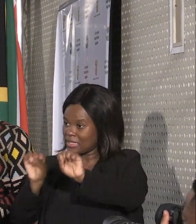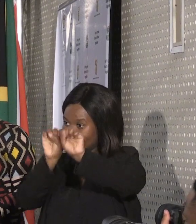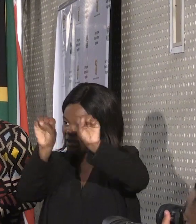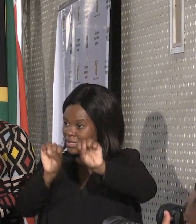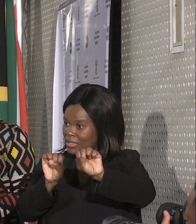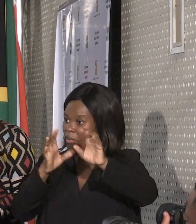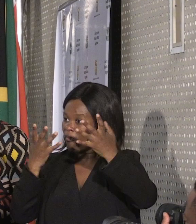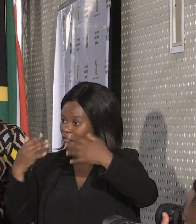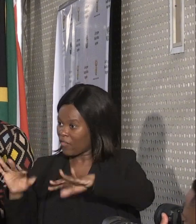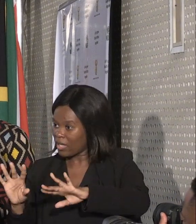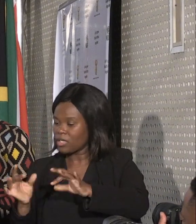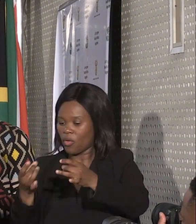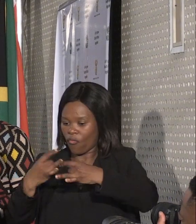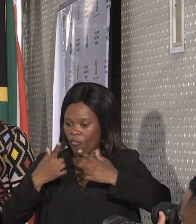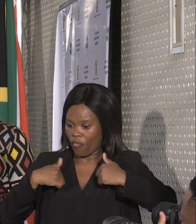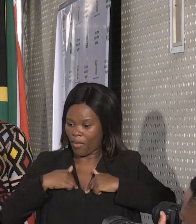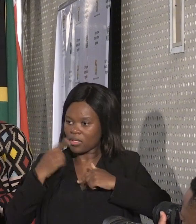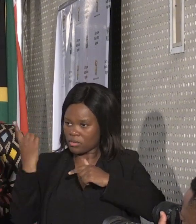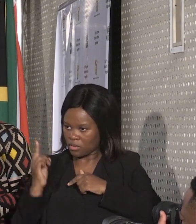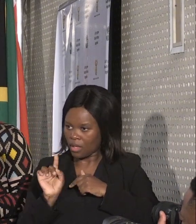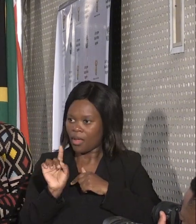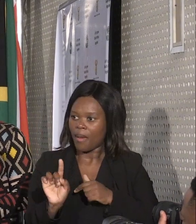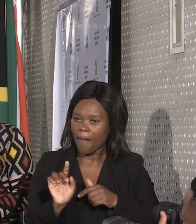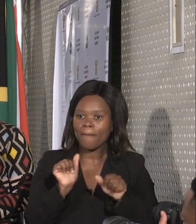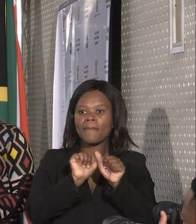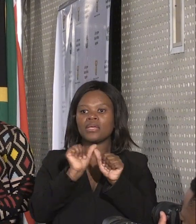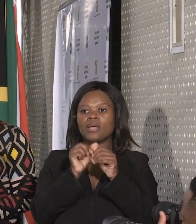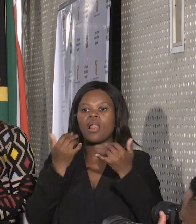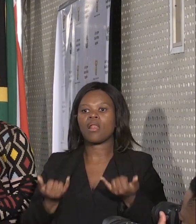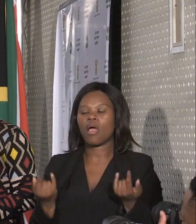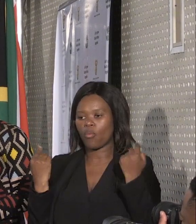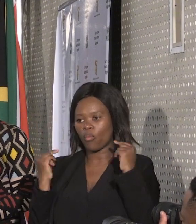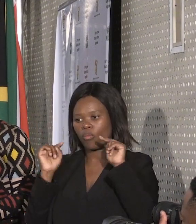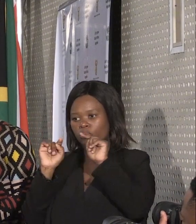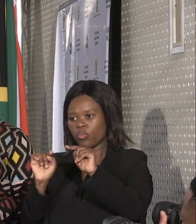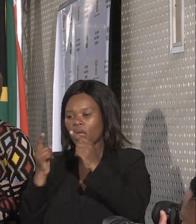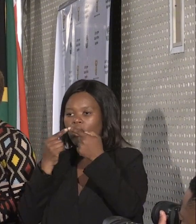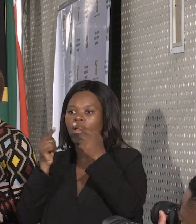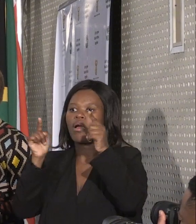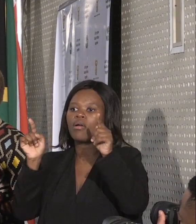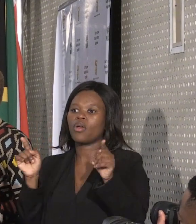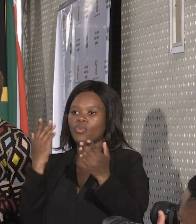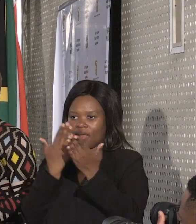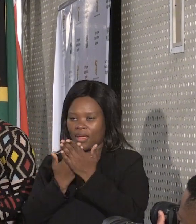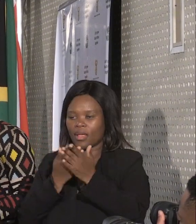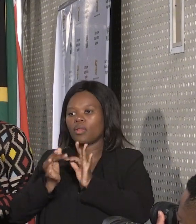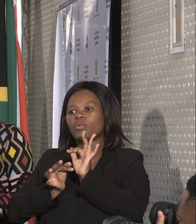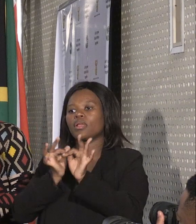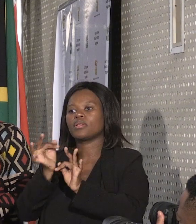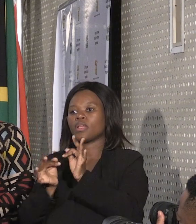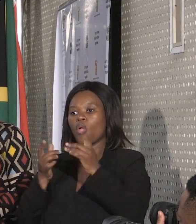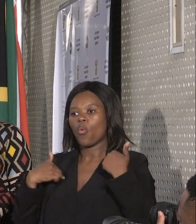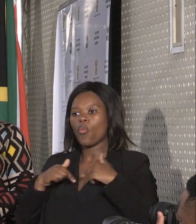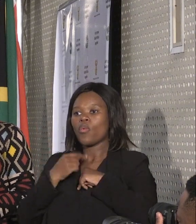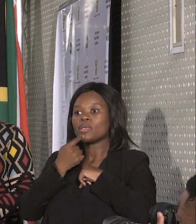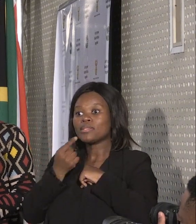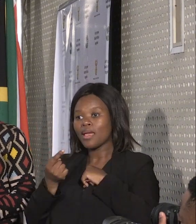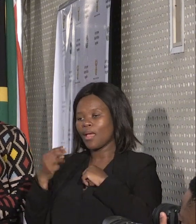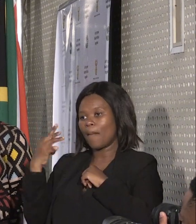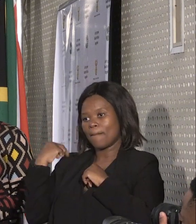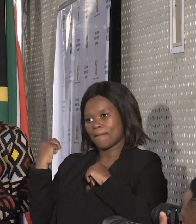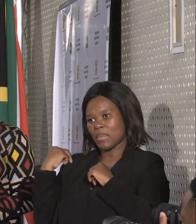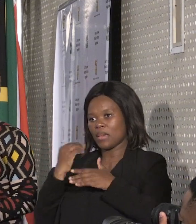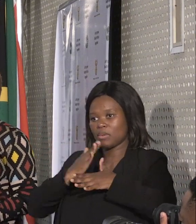sesibone ukuthi kuproper ukuthi size la sizochaza. Siphinde ke futhi sithi as ministers